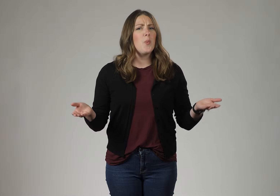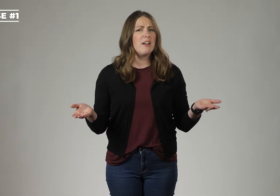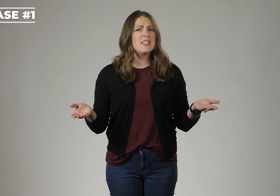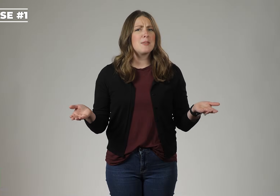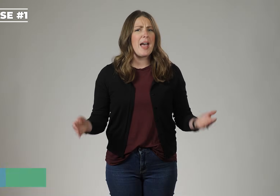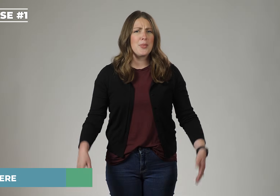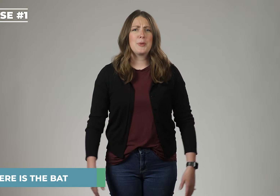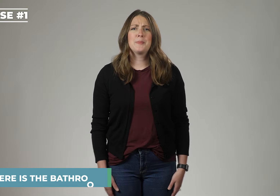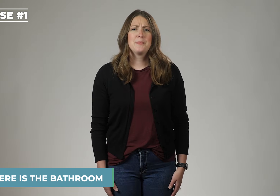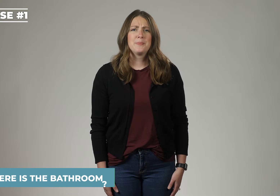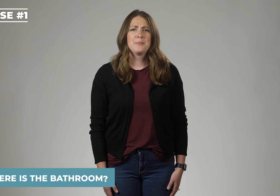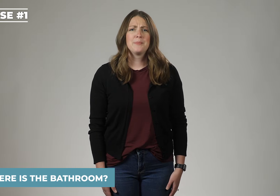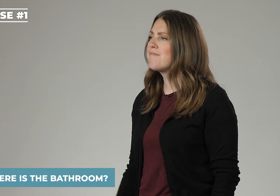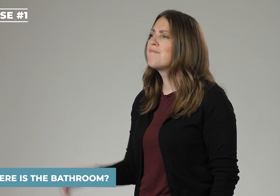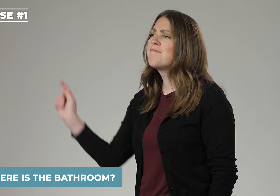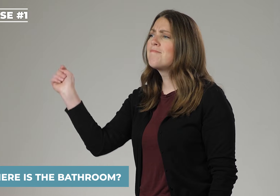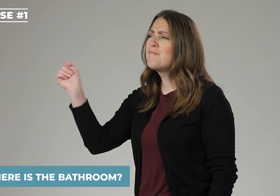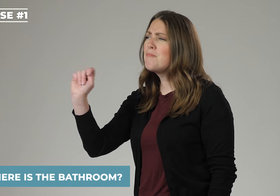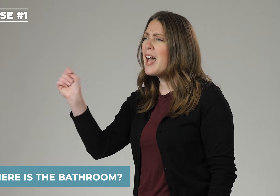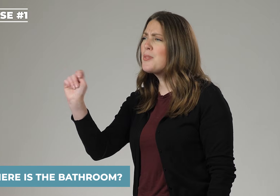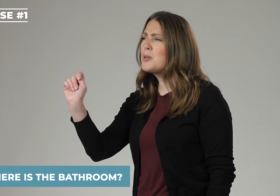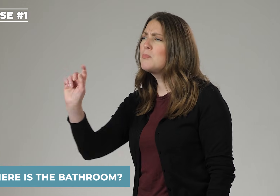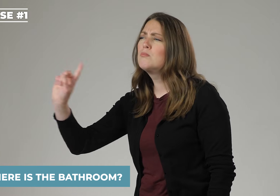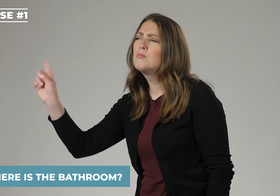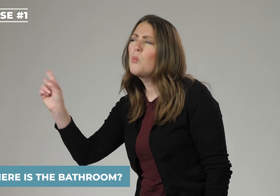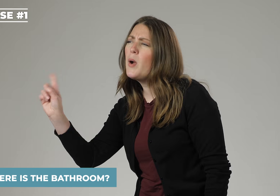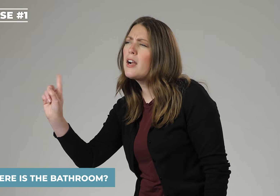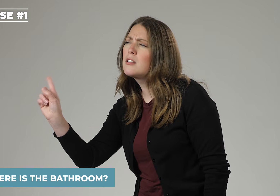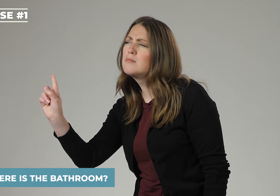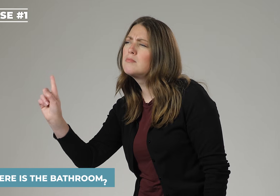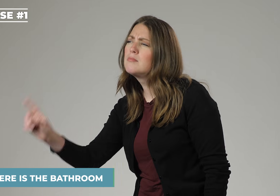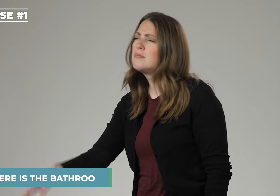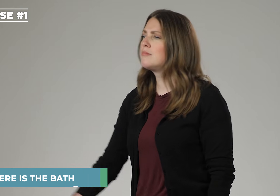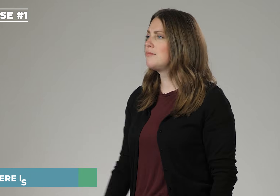Where is the bathroom? Bathroom, where?